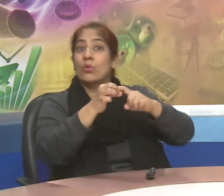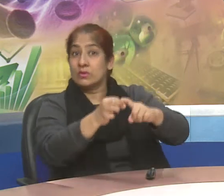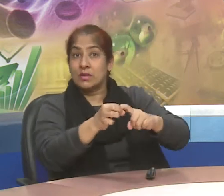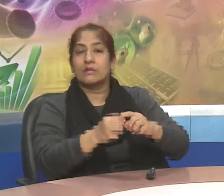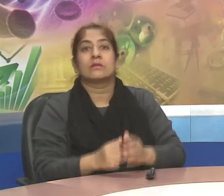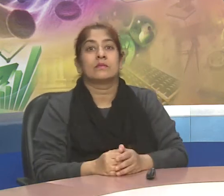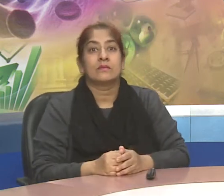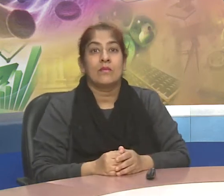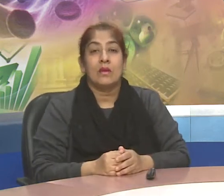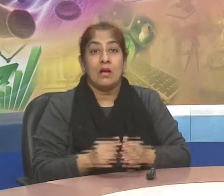Question number 12,